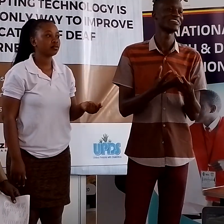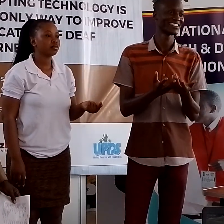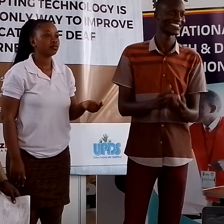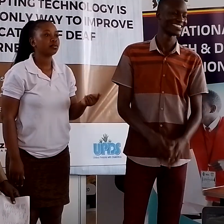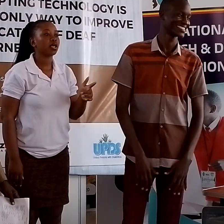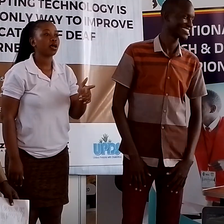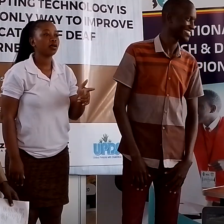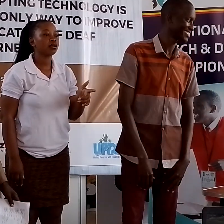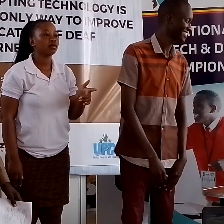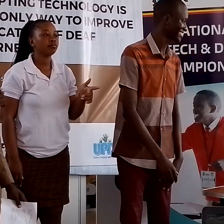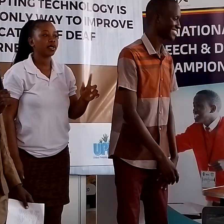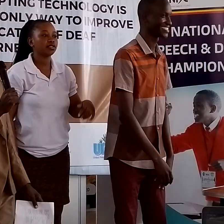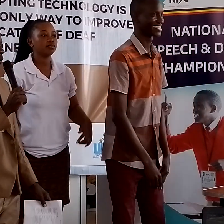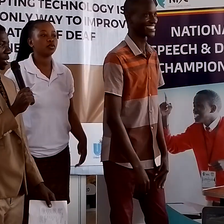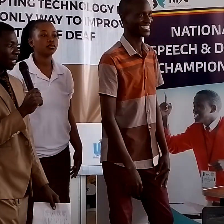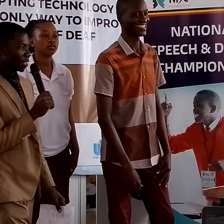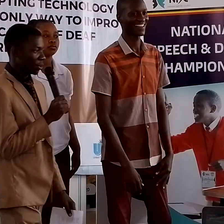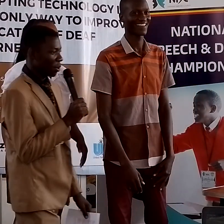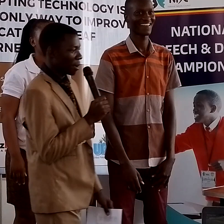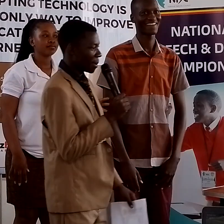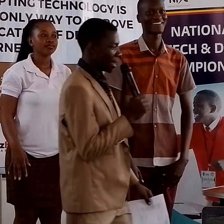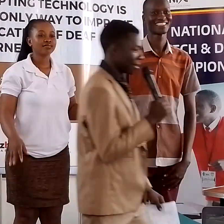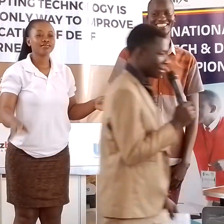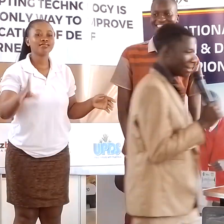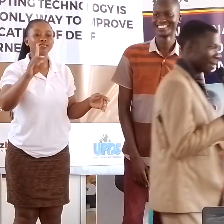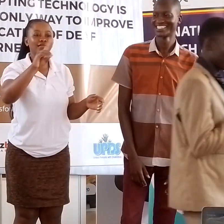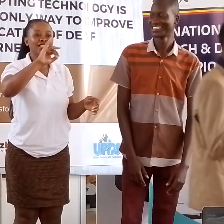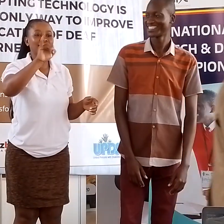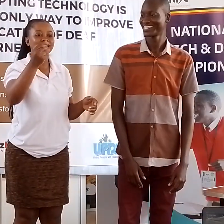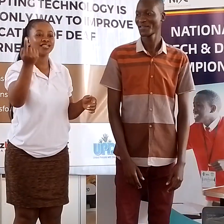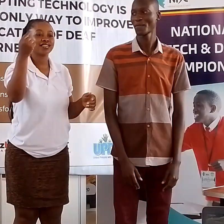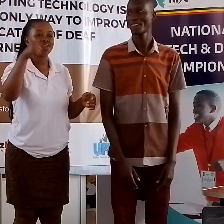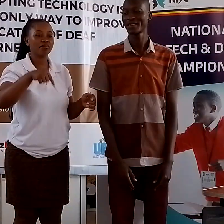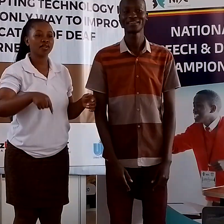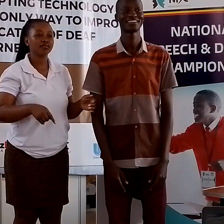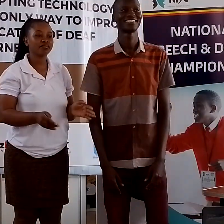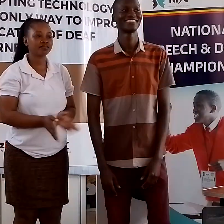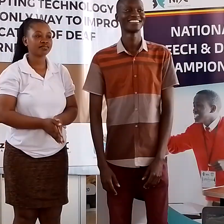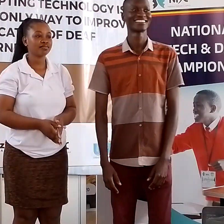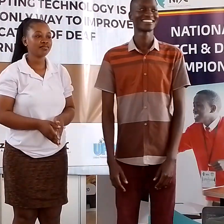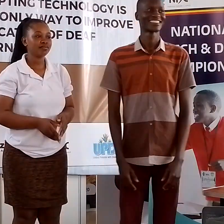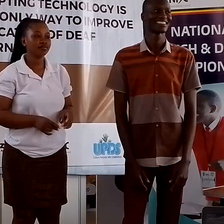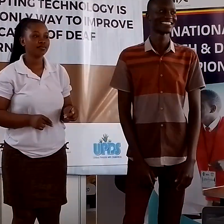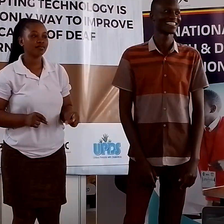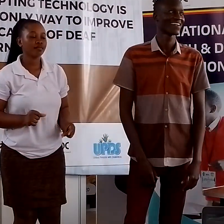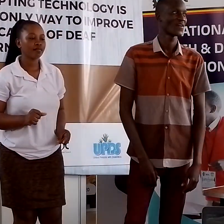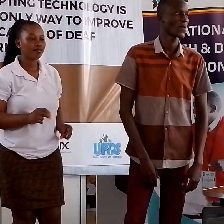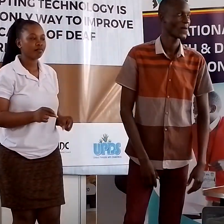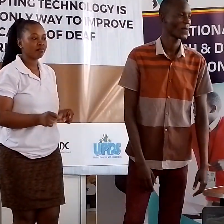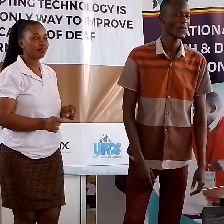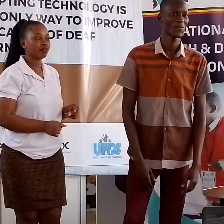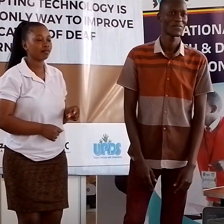By yourself. Will it let you go, my friend? So.